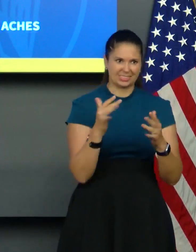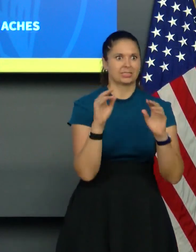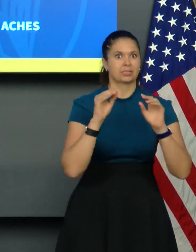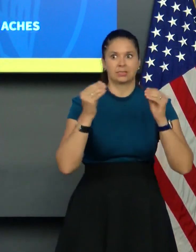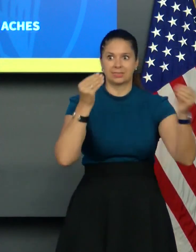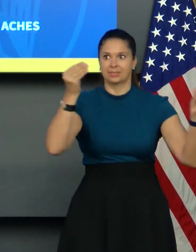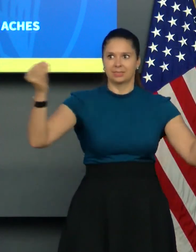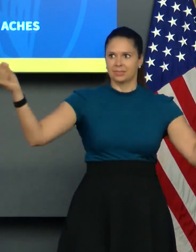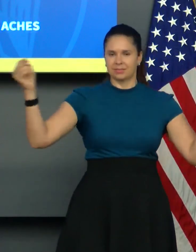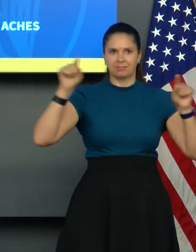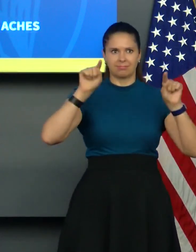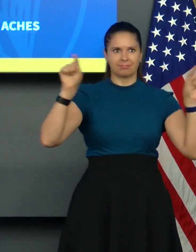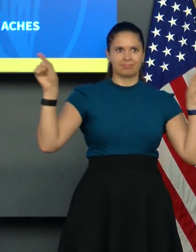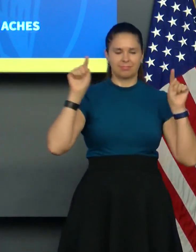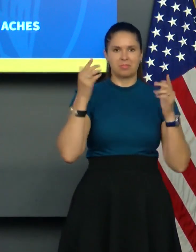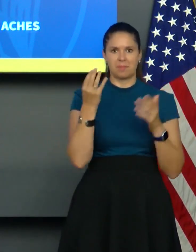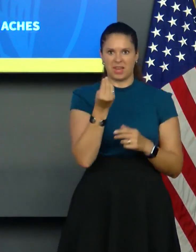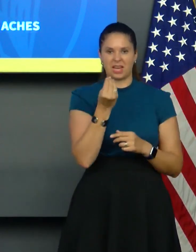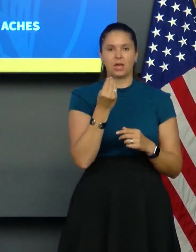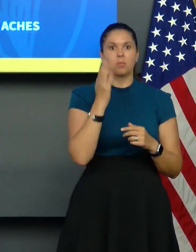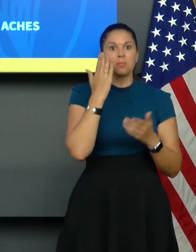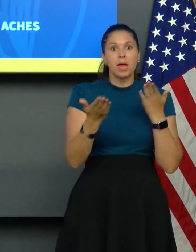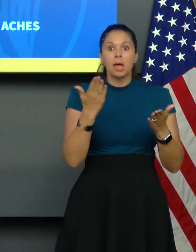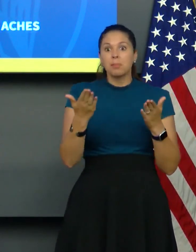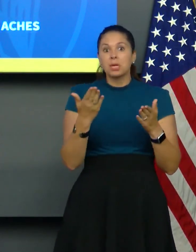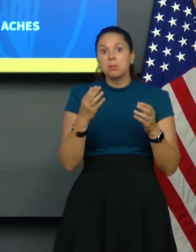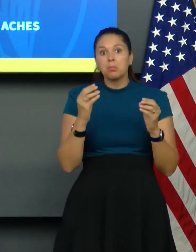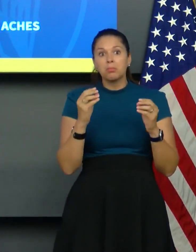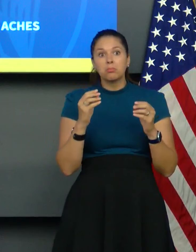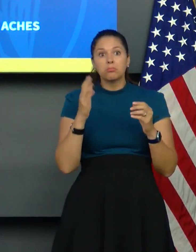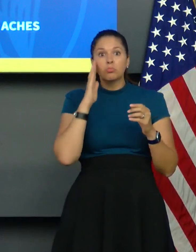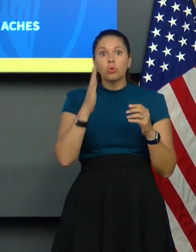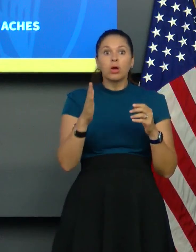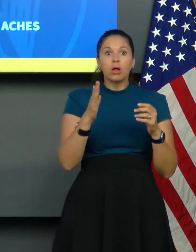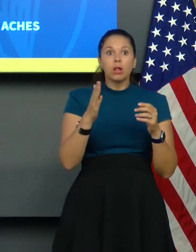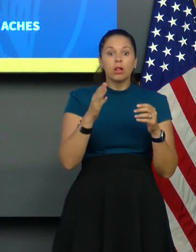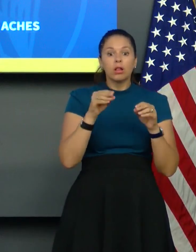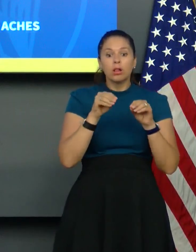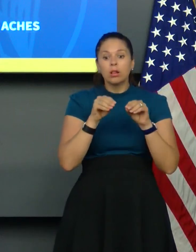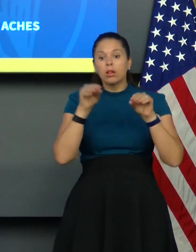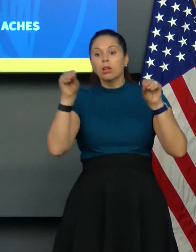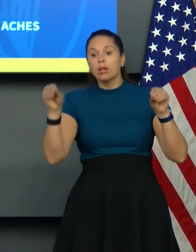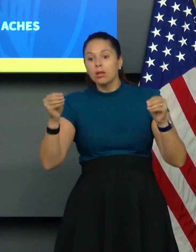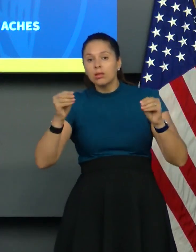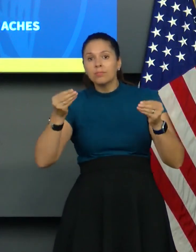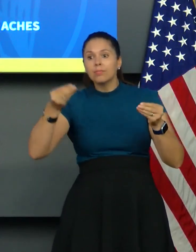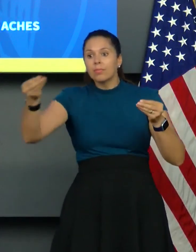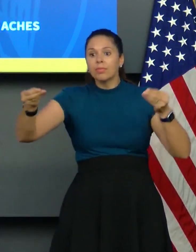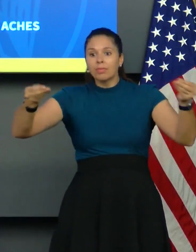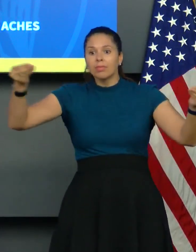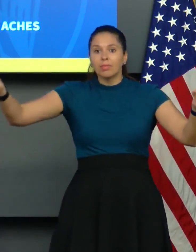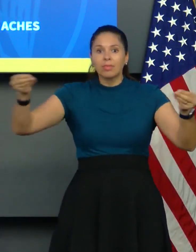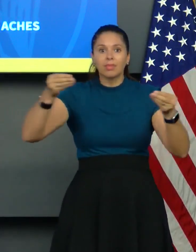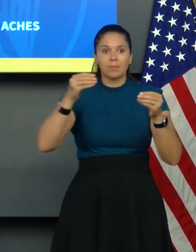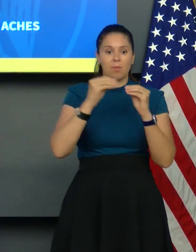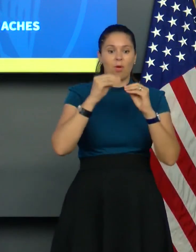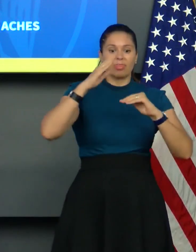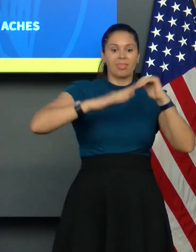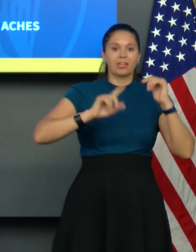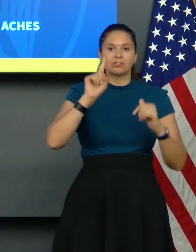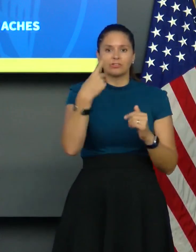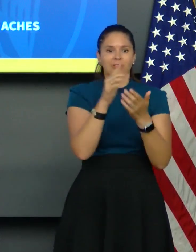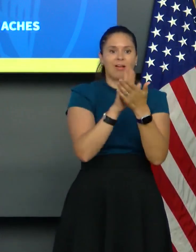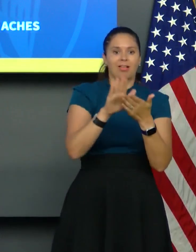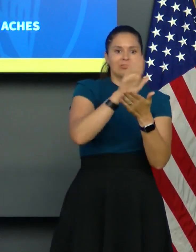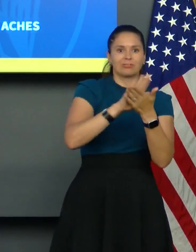And we may expand that beyond higher education We're trying to focus on that now because of the data